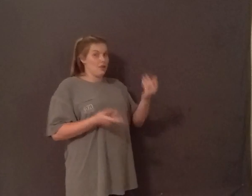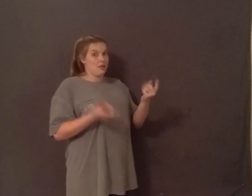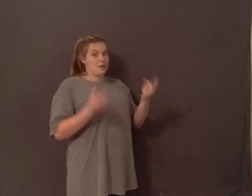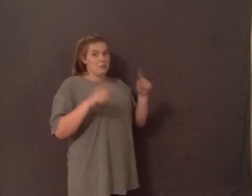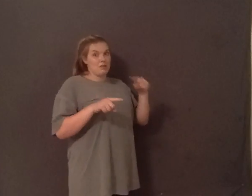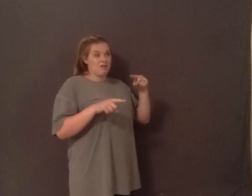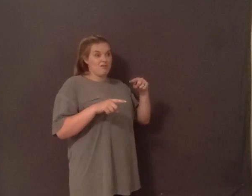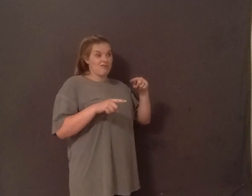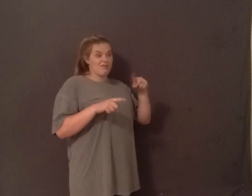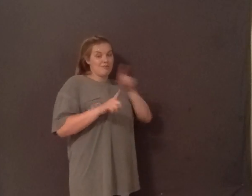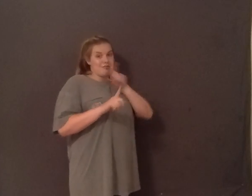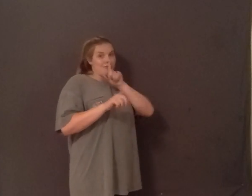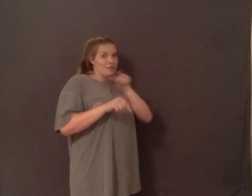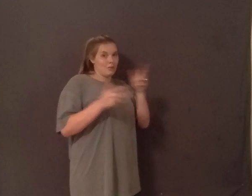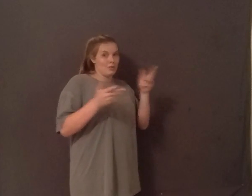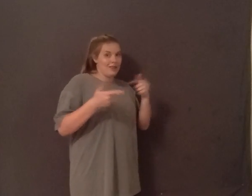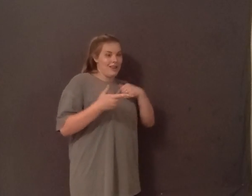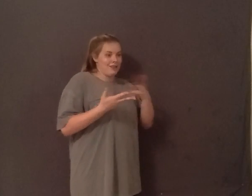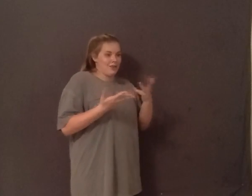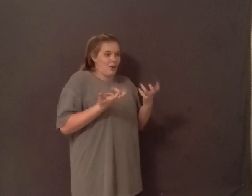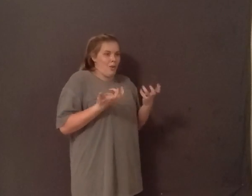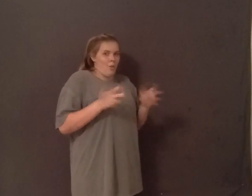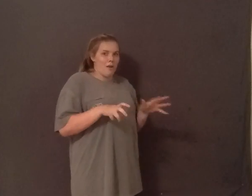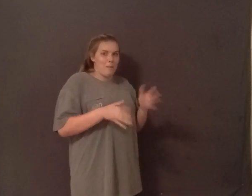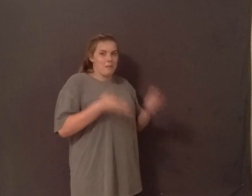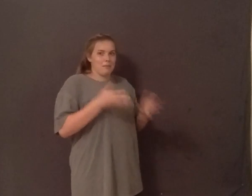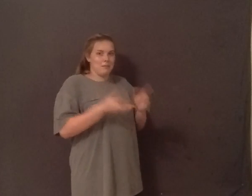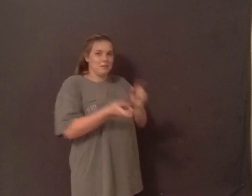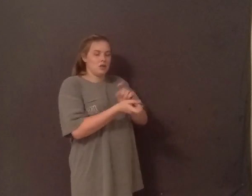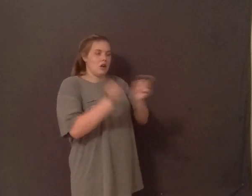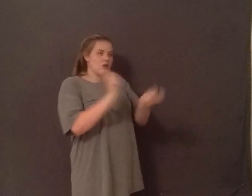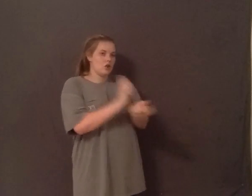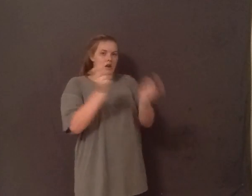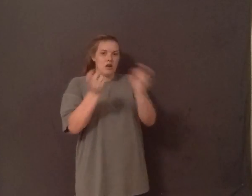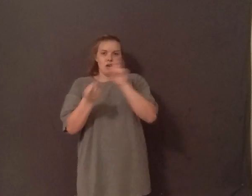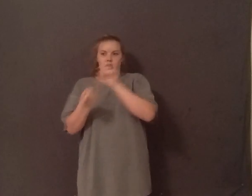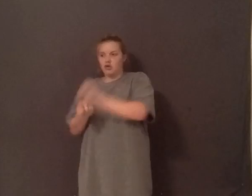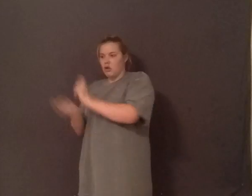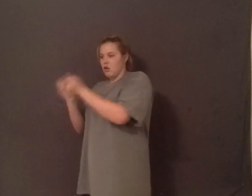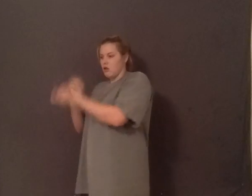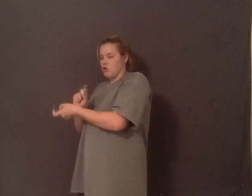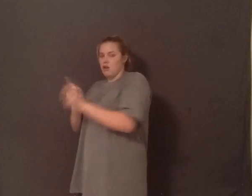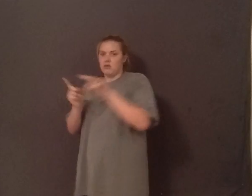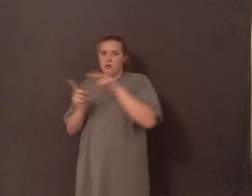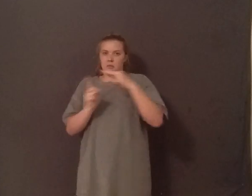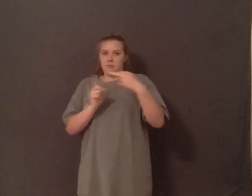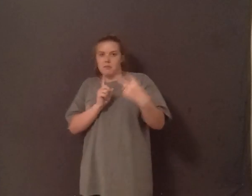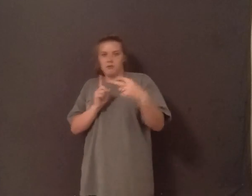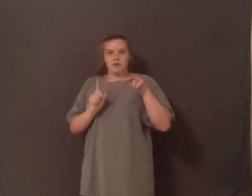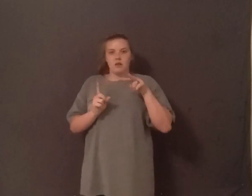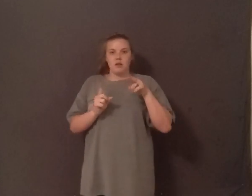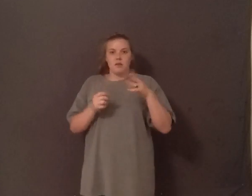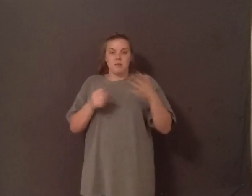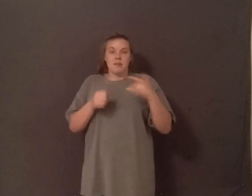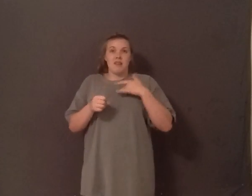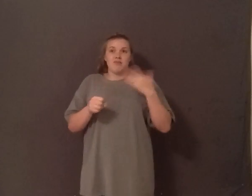happen from this seemingly bad outcome? Right? If I get fired, let's say I have anxiety about getting fired. How